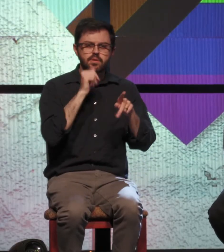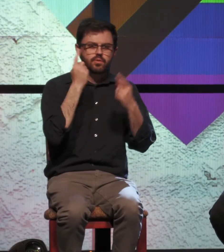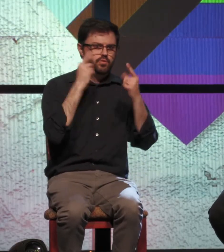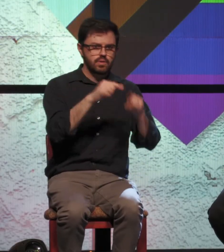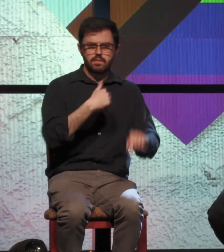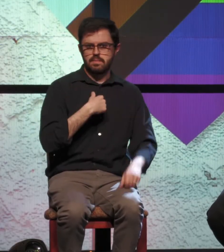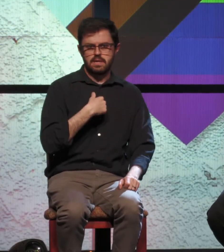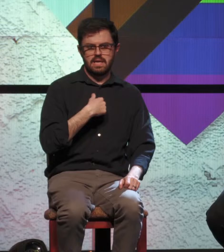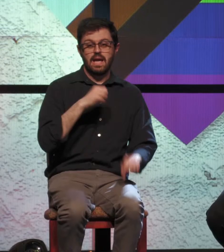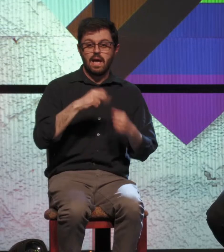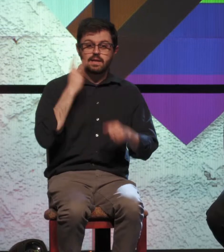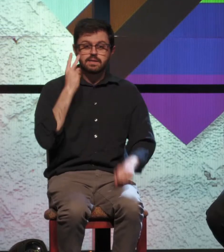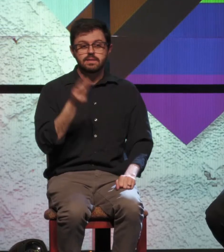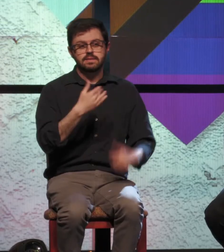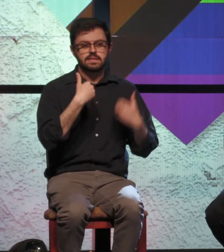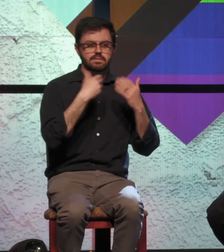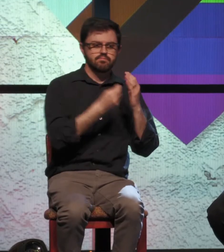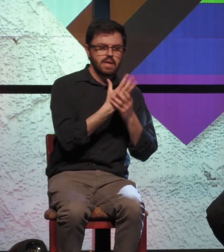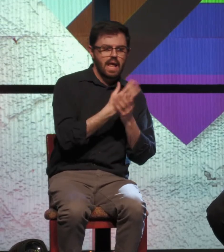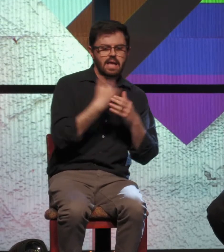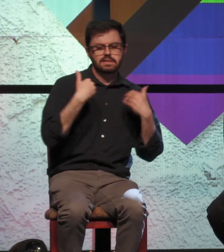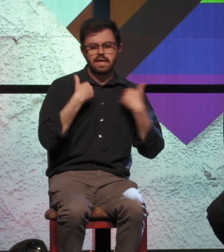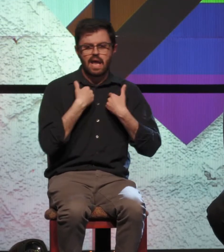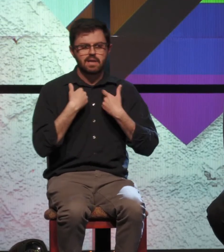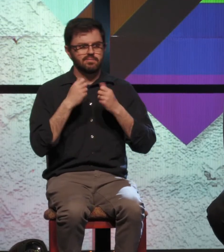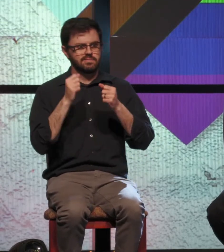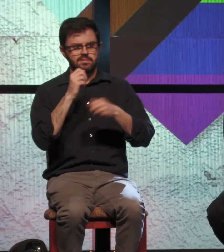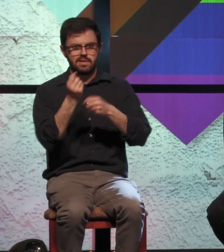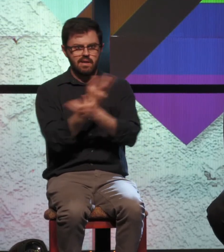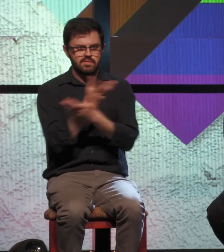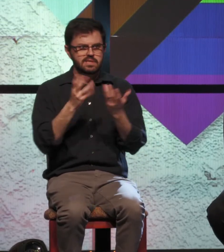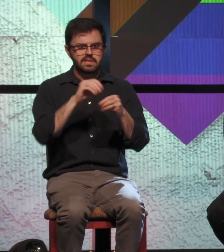can see plants. I can see animals. I can see creation.